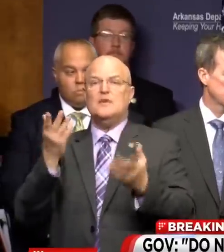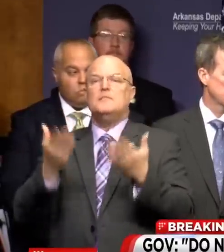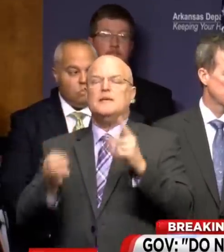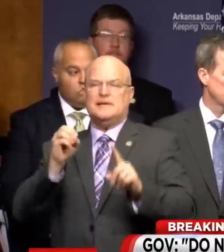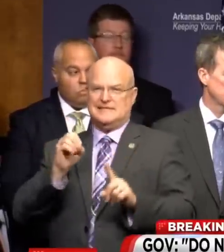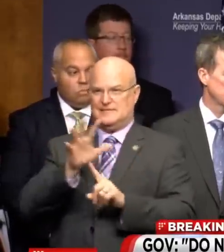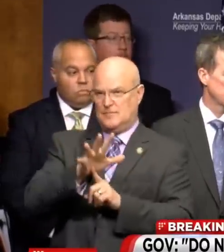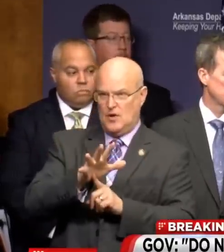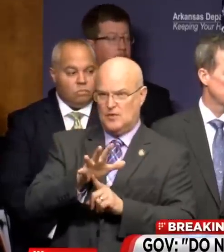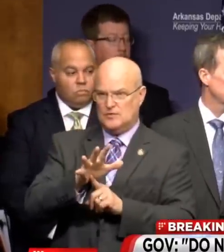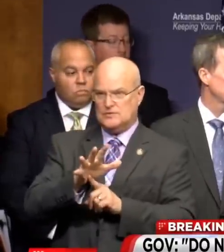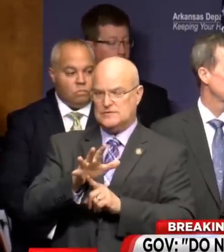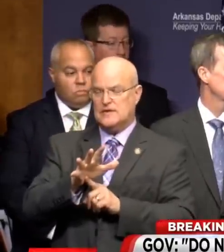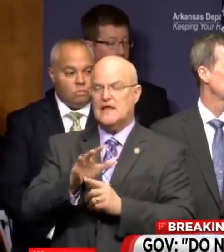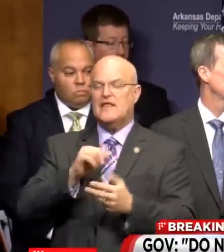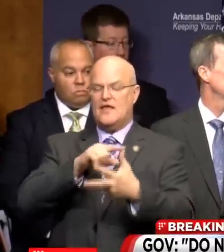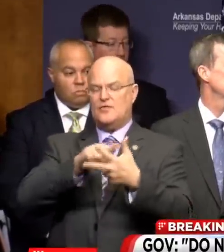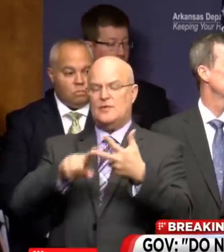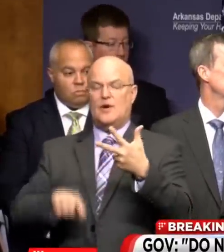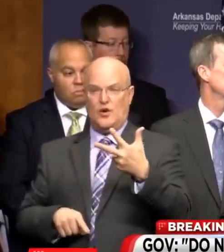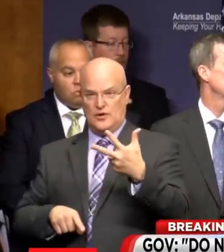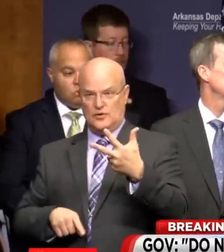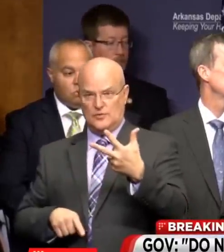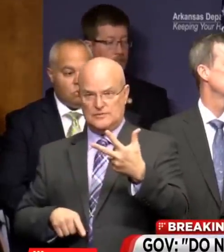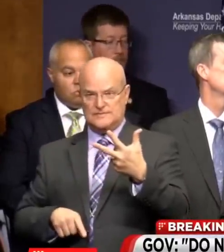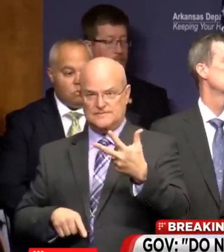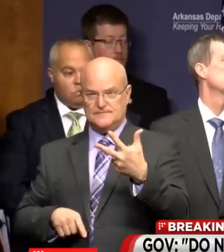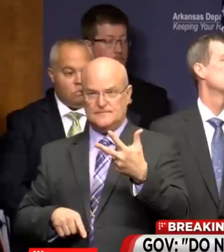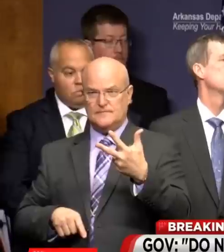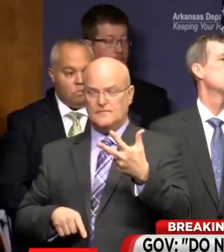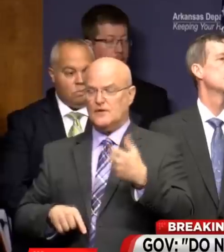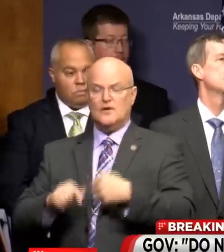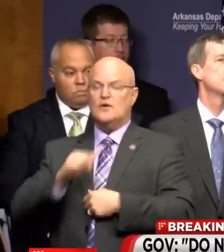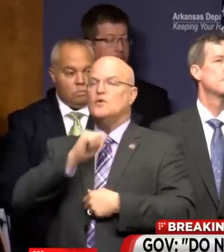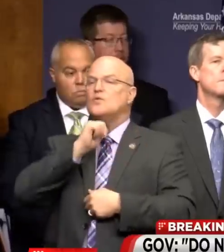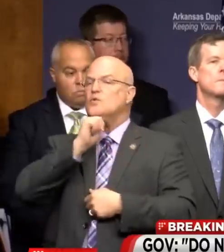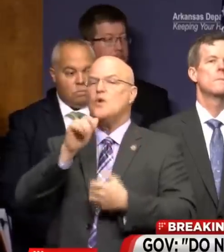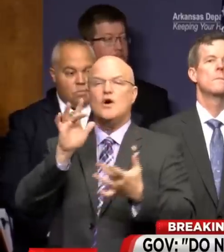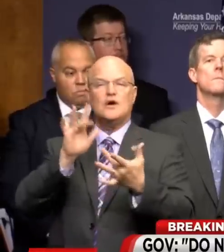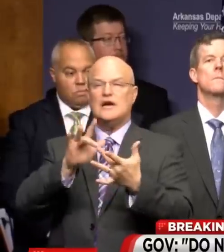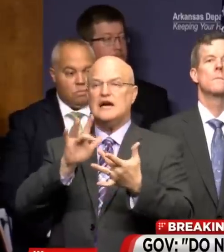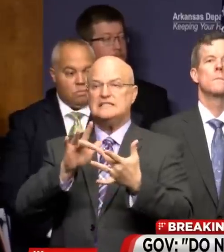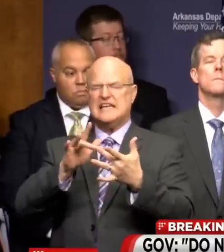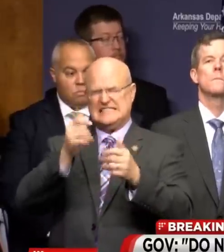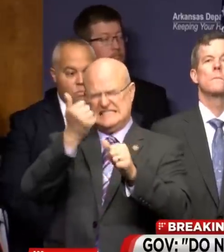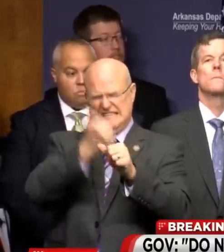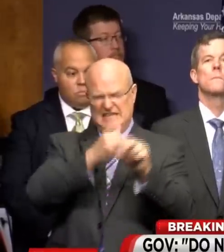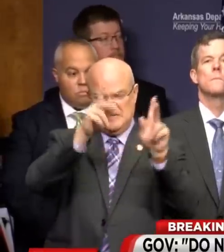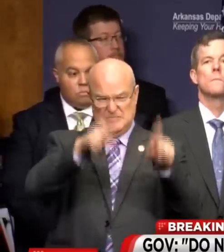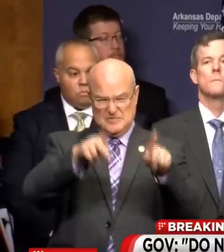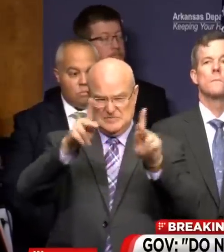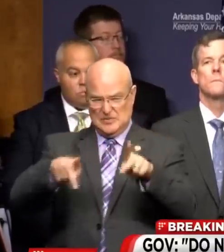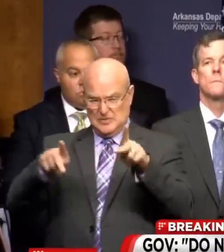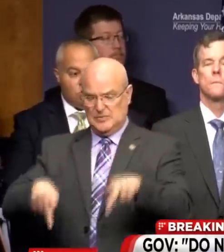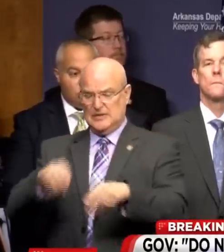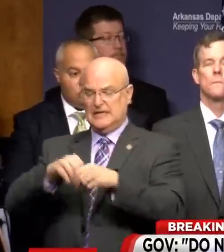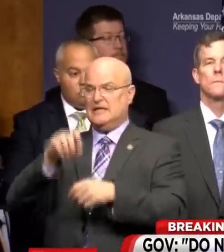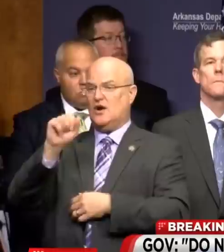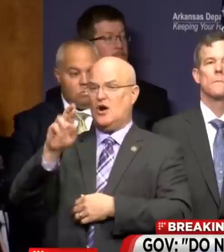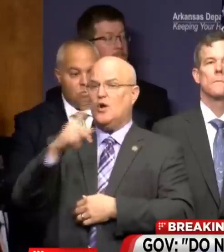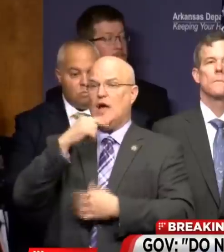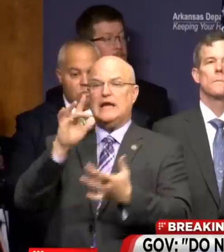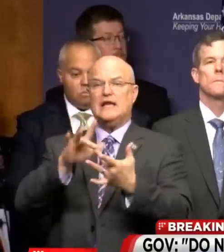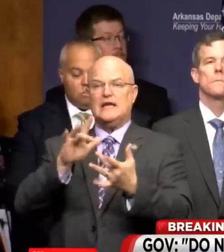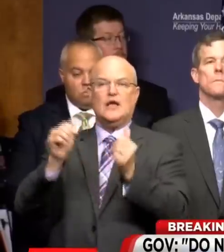have been exposed. Those are going to be our three priority groups. We're not going to be able to contact every single person in Arkansas who's